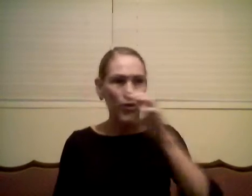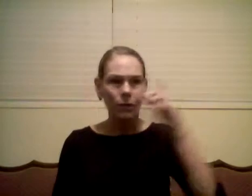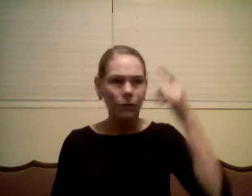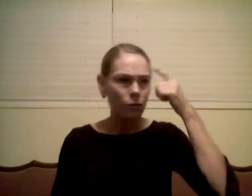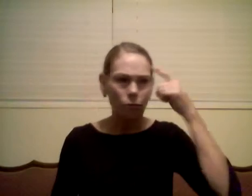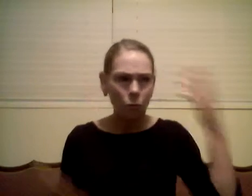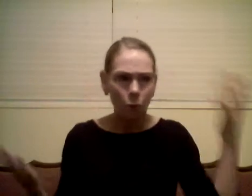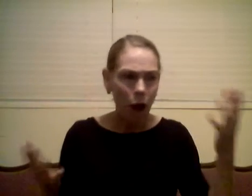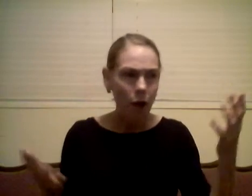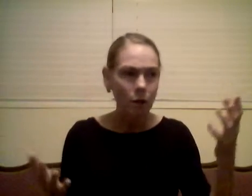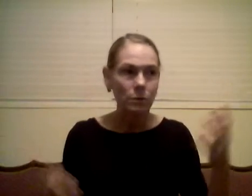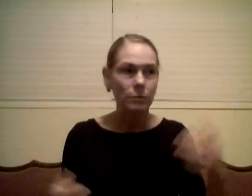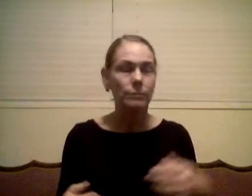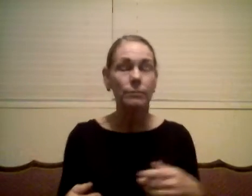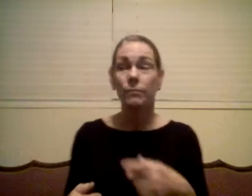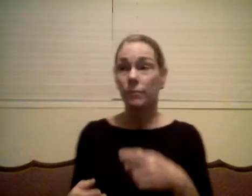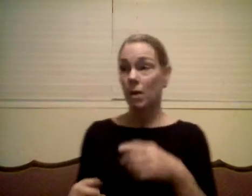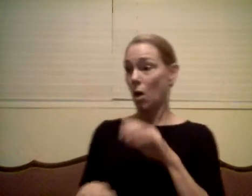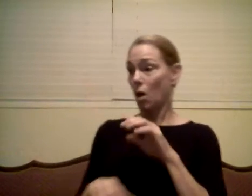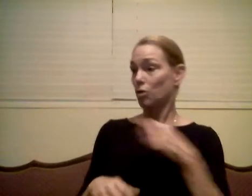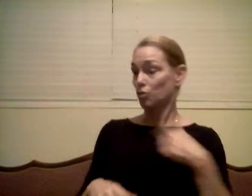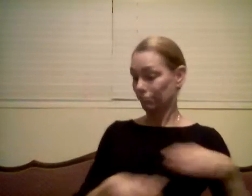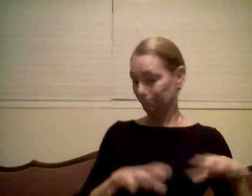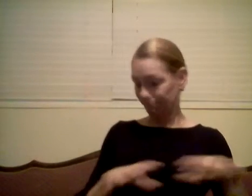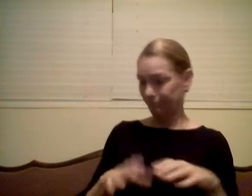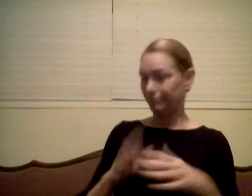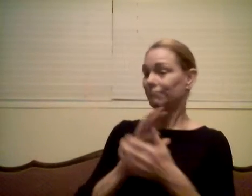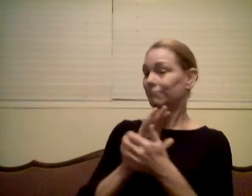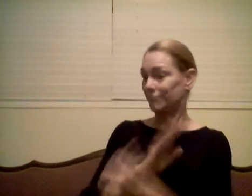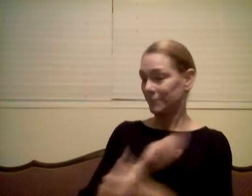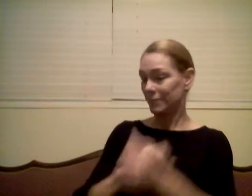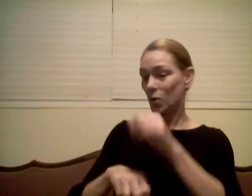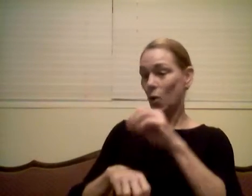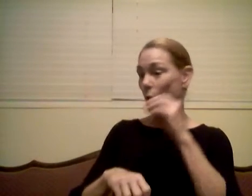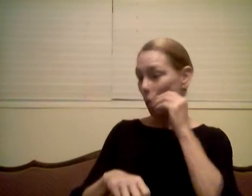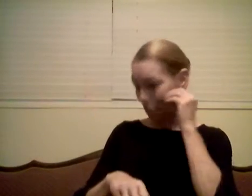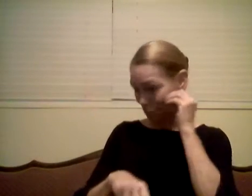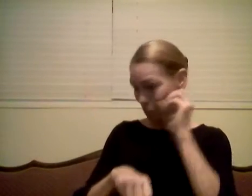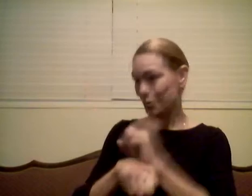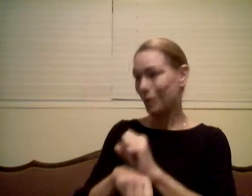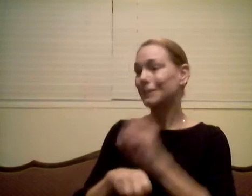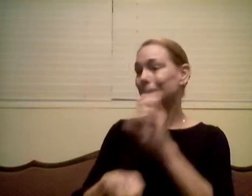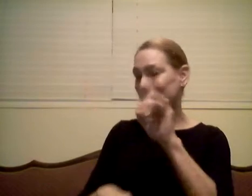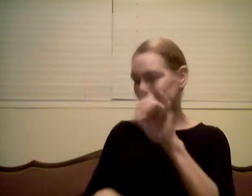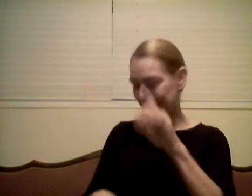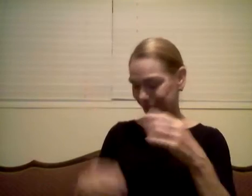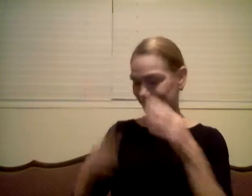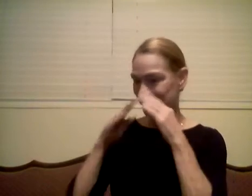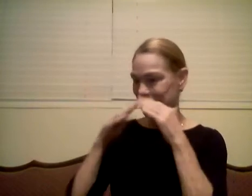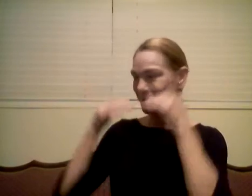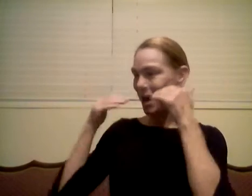coming in with confidence. Your head's up, your shoulders back, you're smiling, you're looking put together, you're confident, you're ready to greet us with